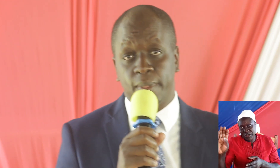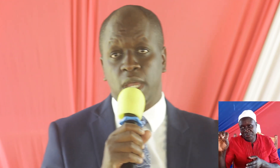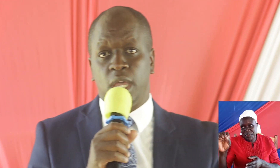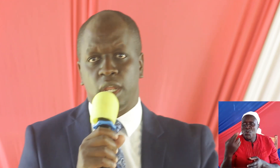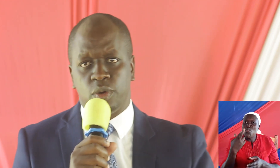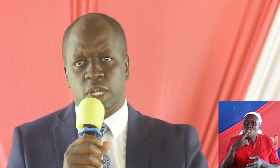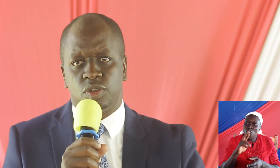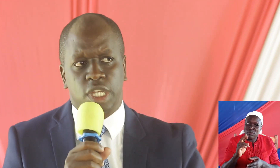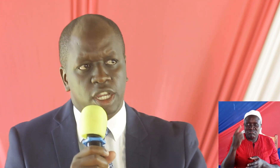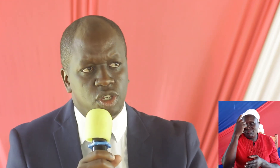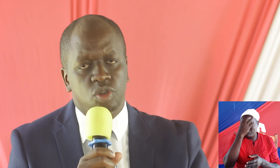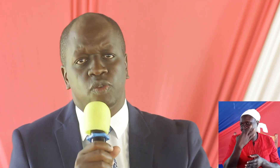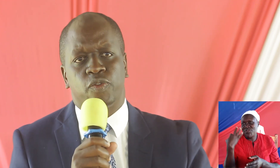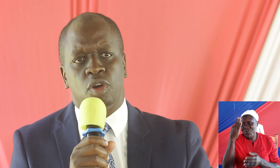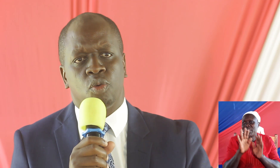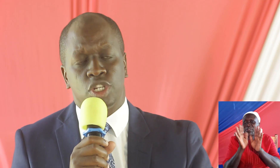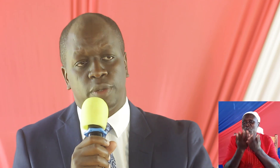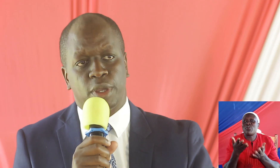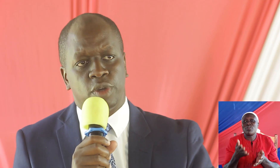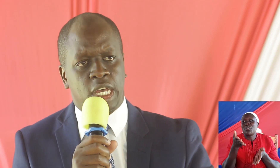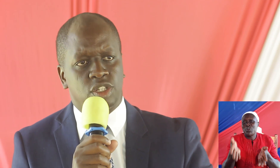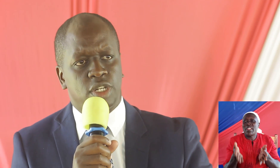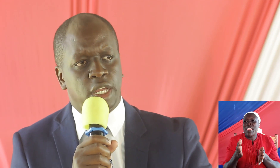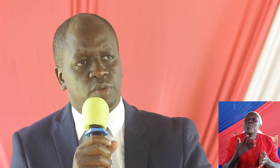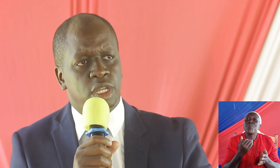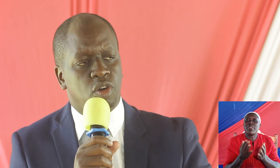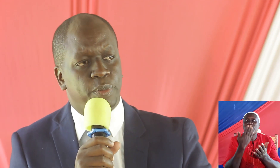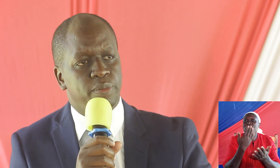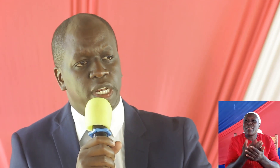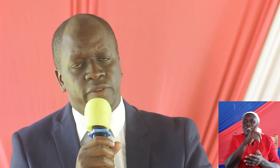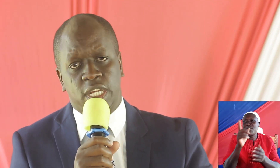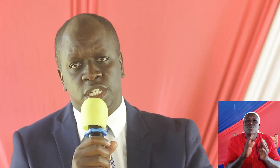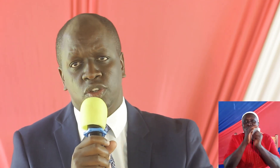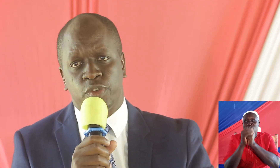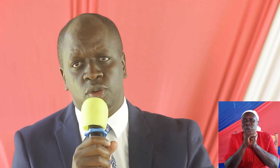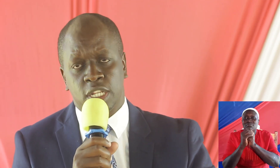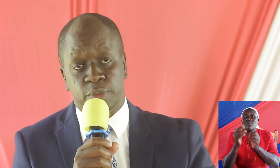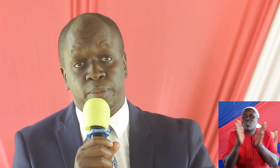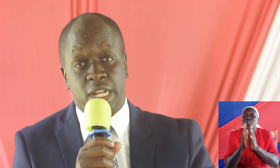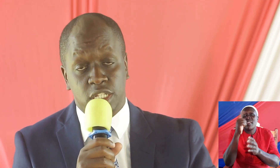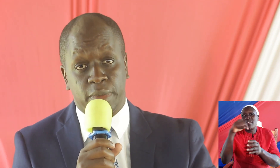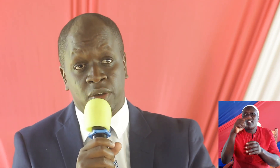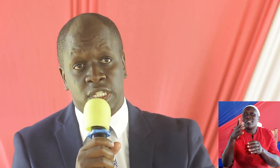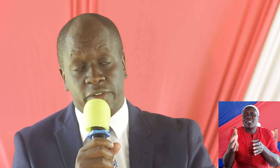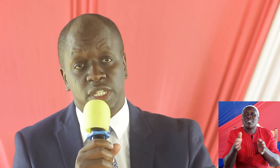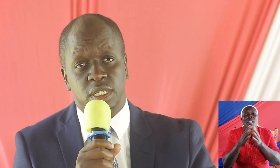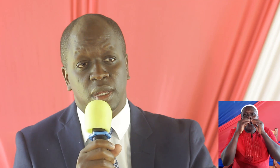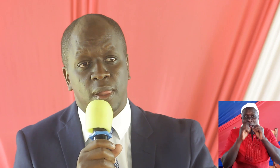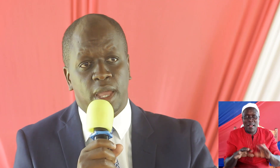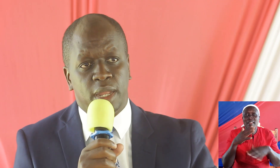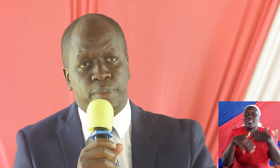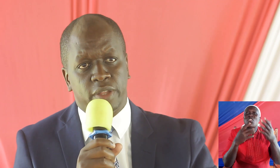today. And we want to thank you for worshiping with us today. We hope and believe that each of you has been blessed by our